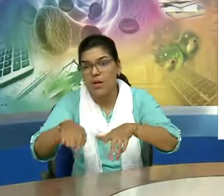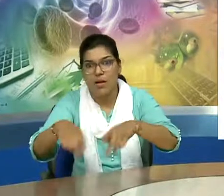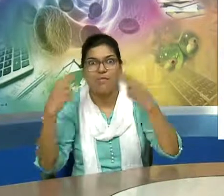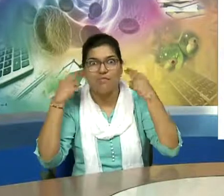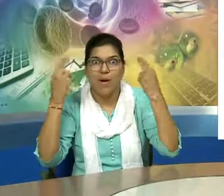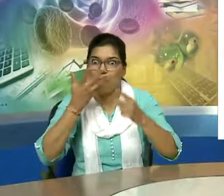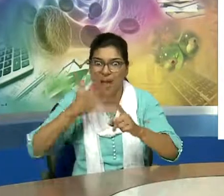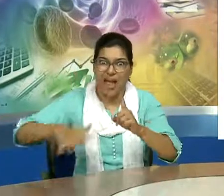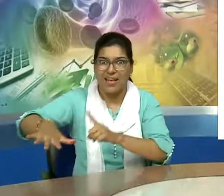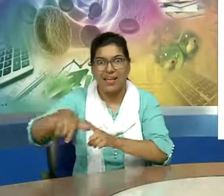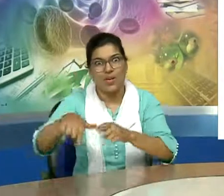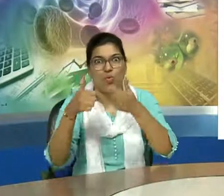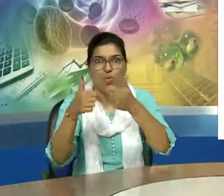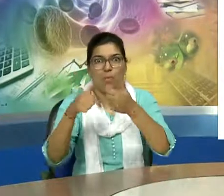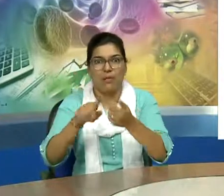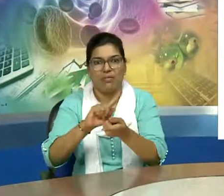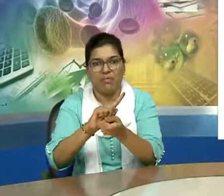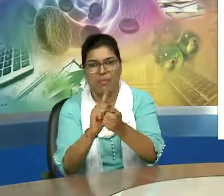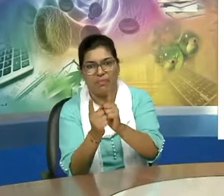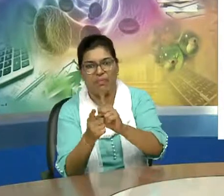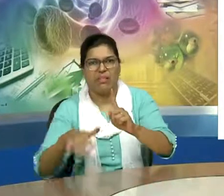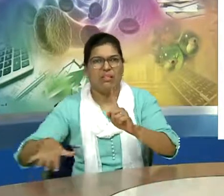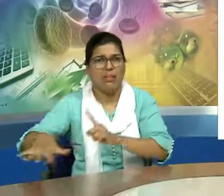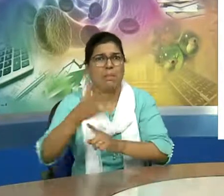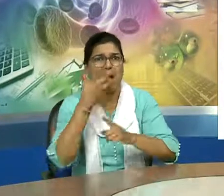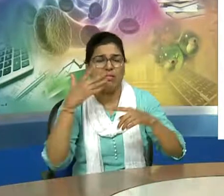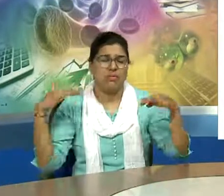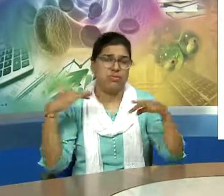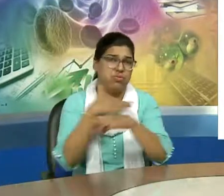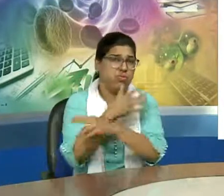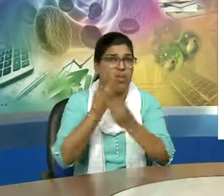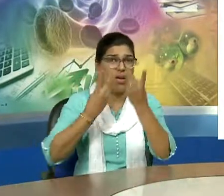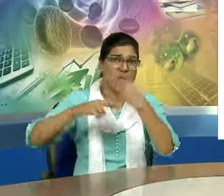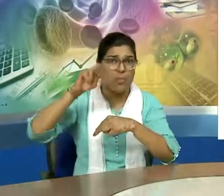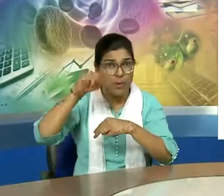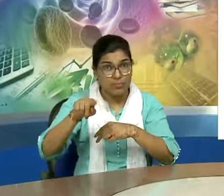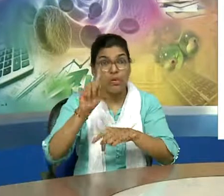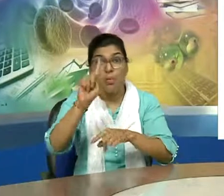Bombay duck, it was a favorite edible fish